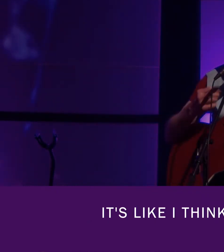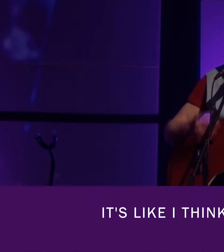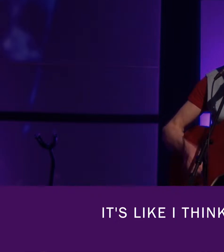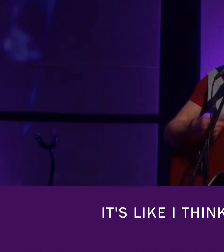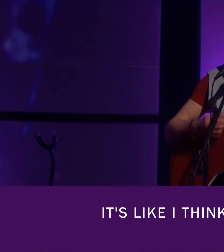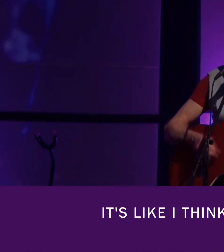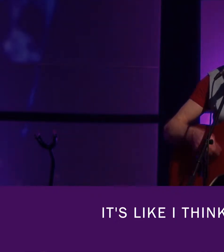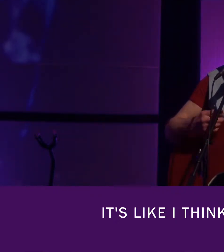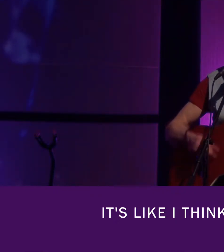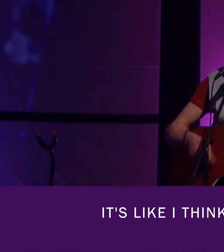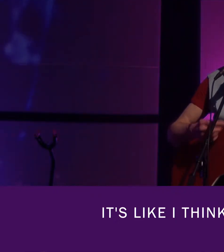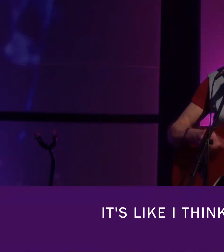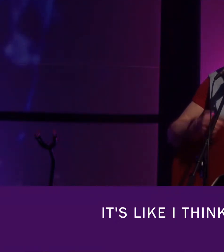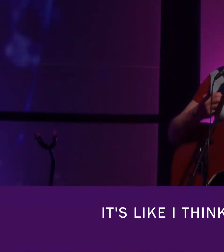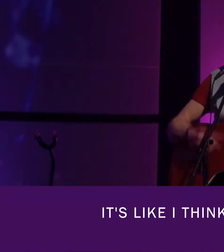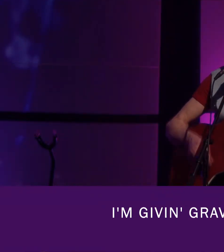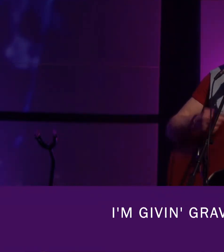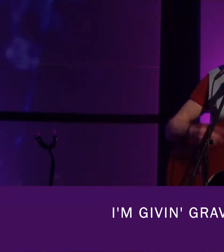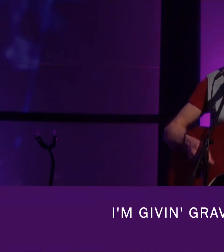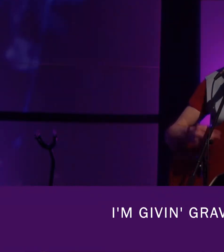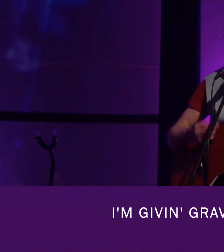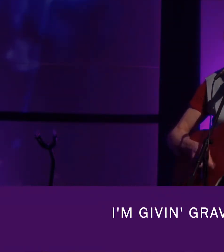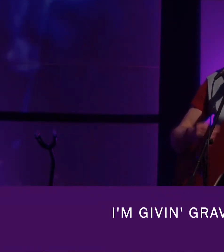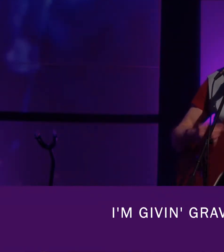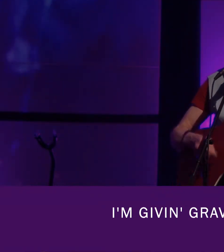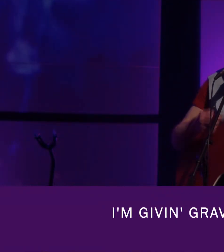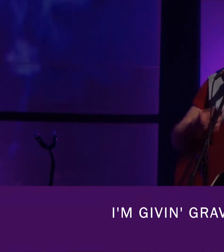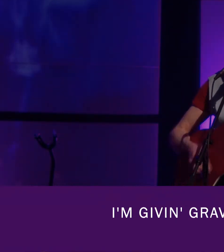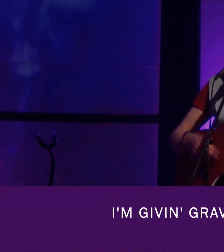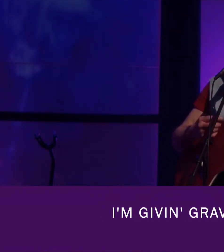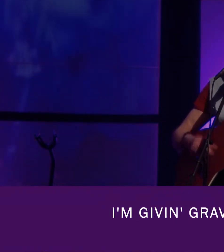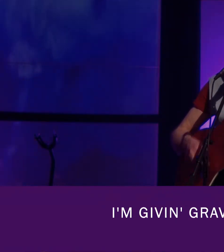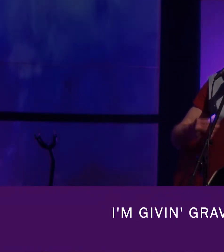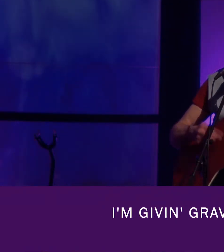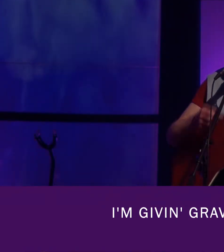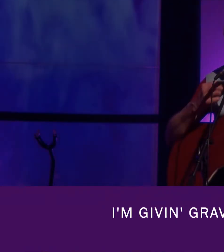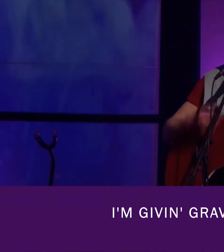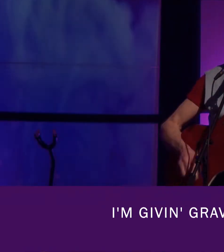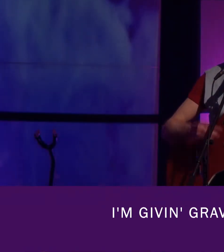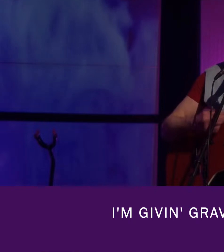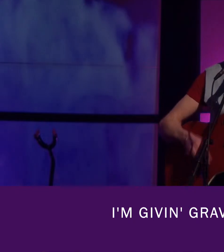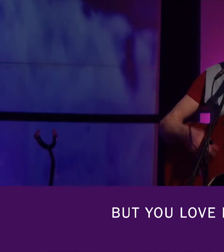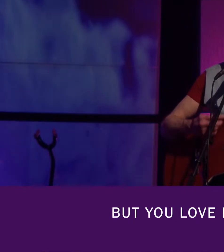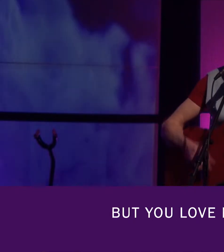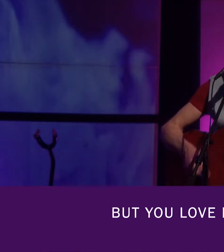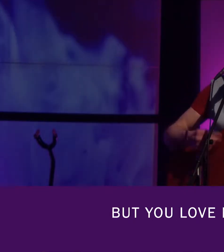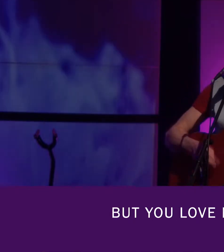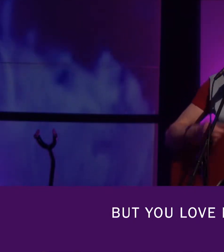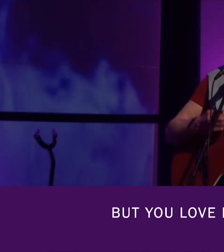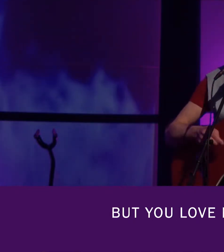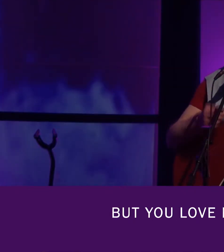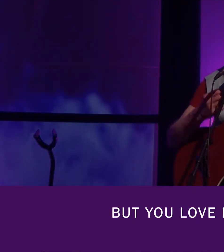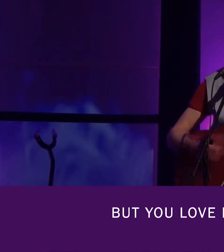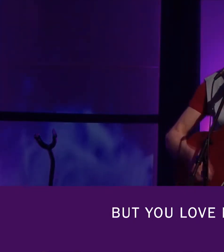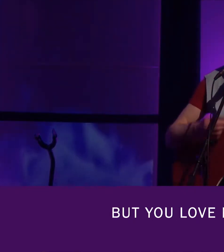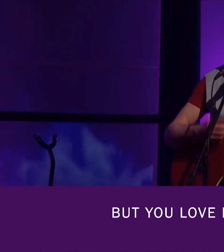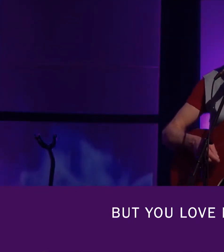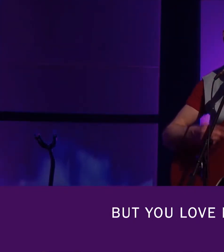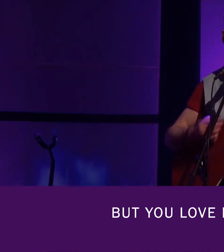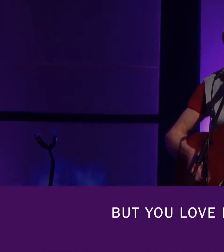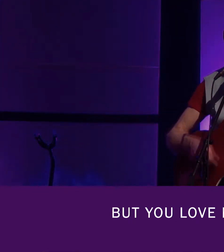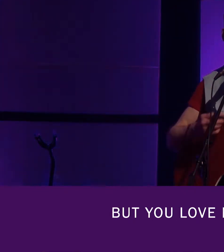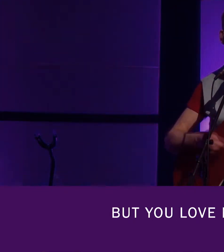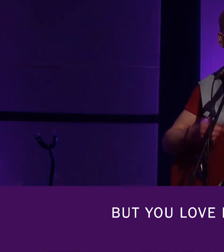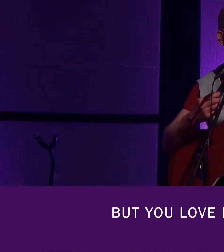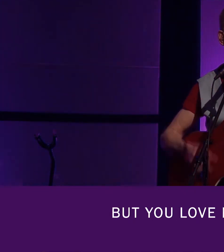think I'm in control, I'm giving gravity to doubt. But you love me where